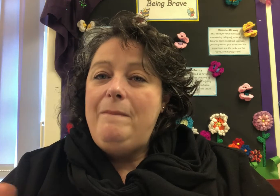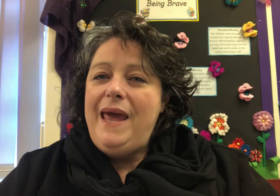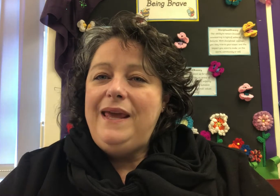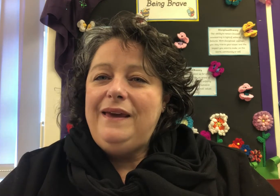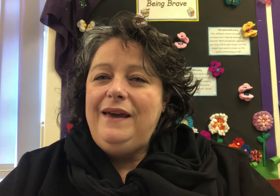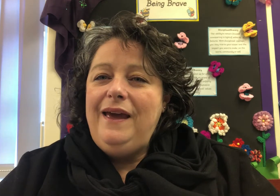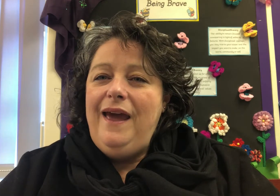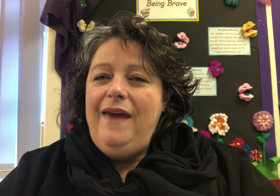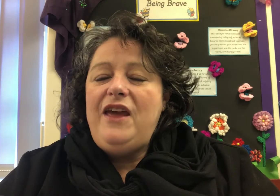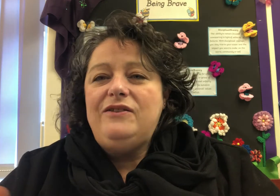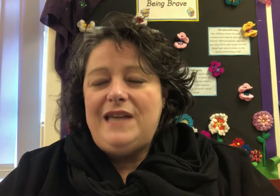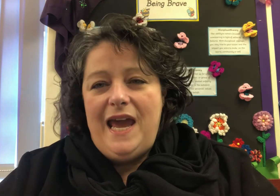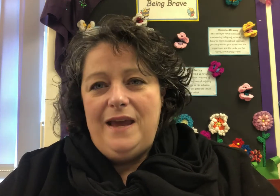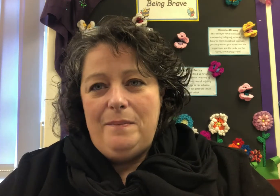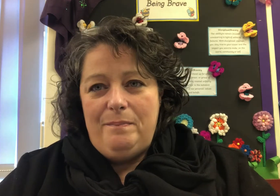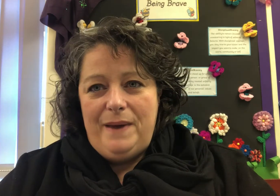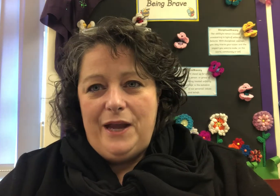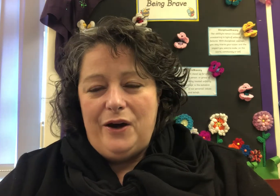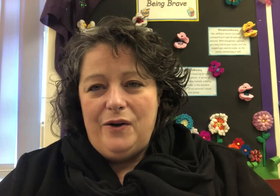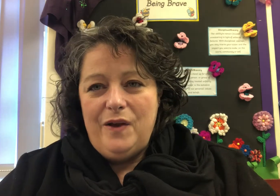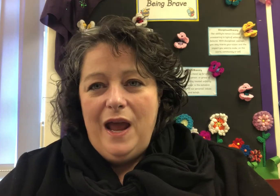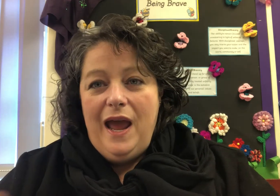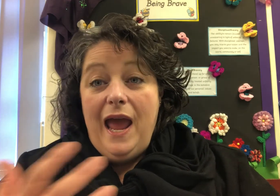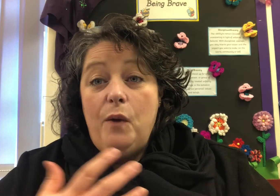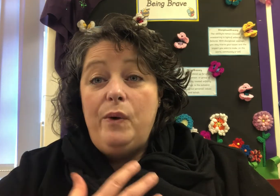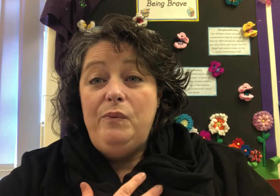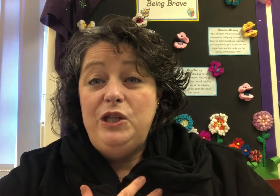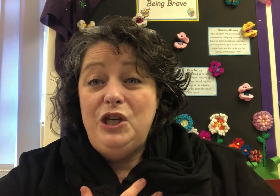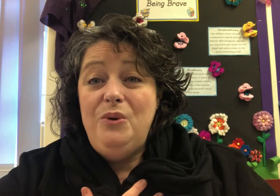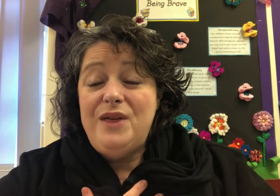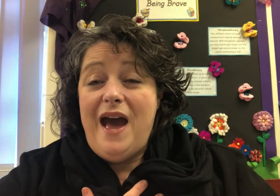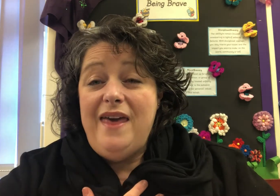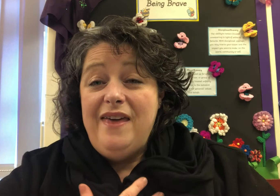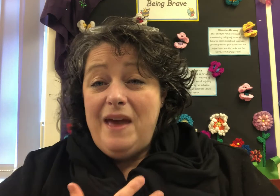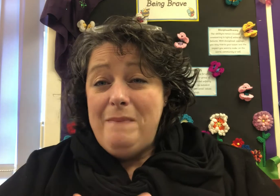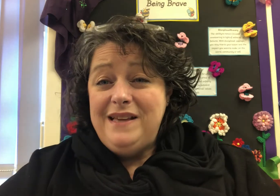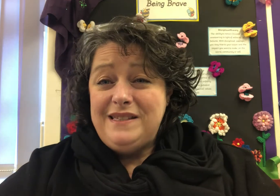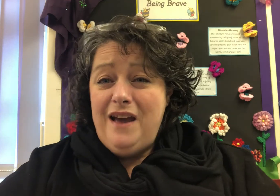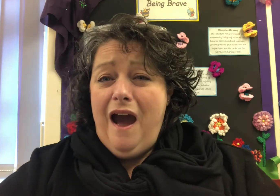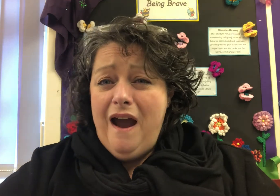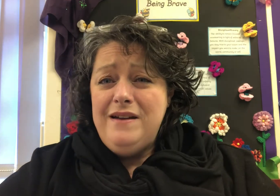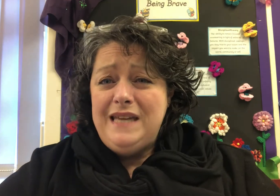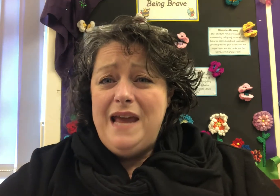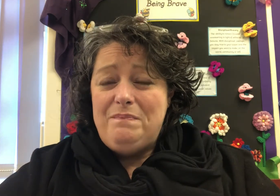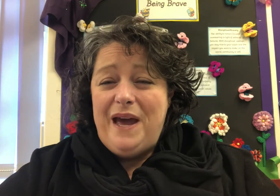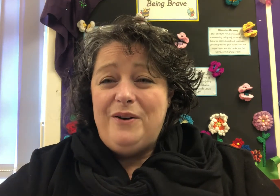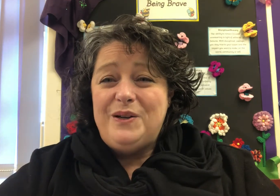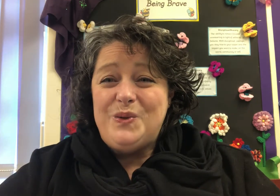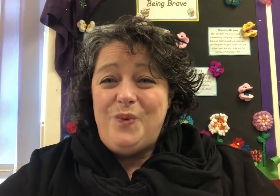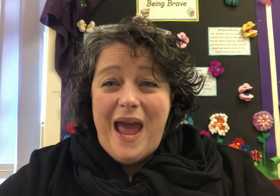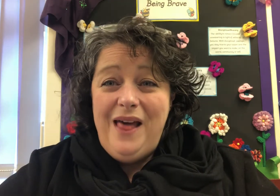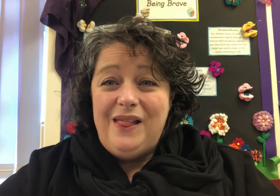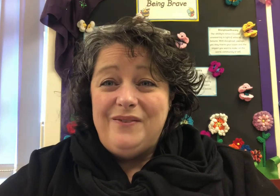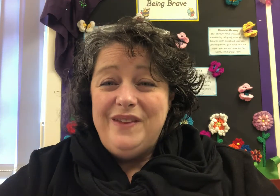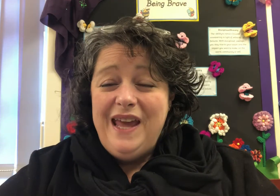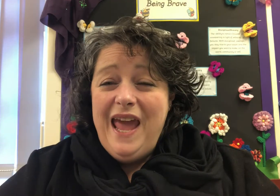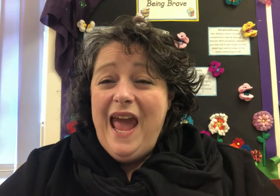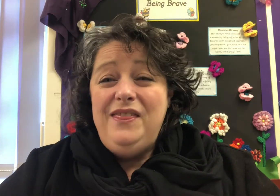make their day better. When we do that, that makes our day better as well. And there's